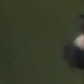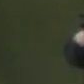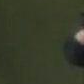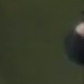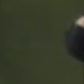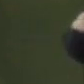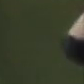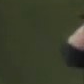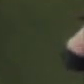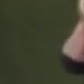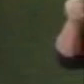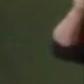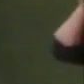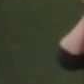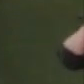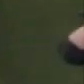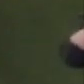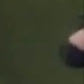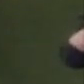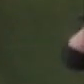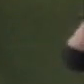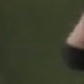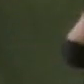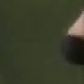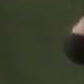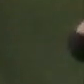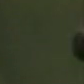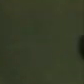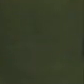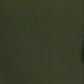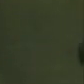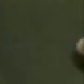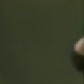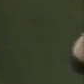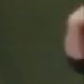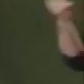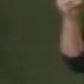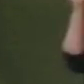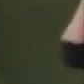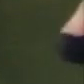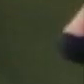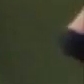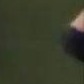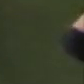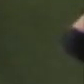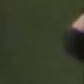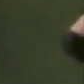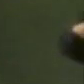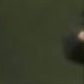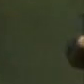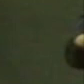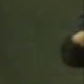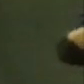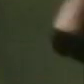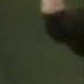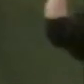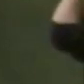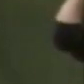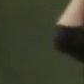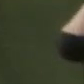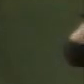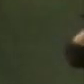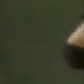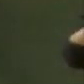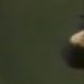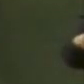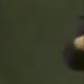so that everybody knows where to go and when to go and everything like that. And I know that COVID threw a wrench in everything because so many platforms switched to that